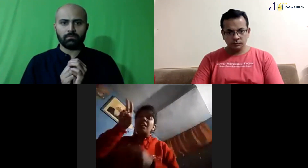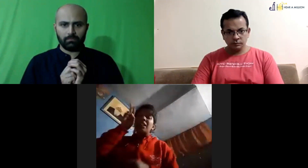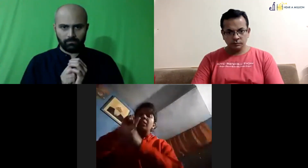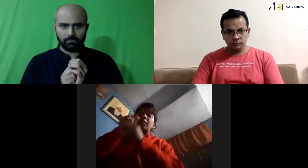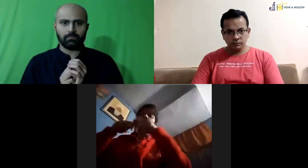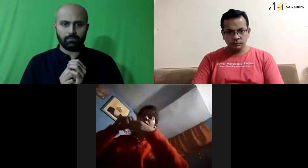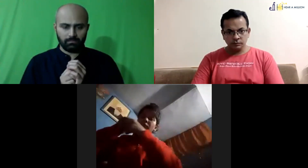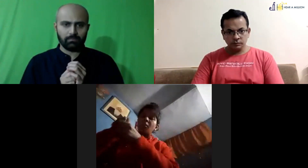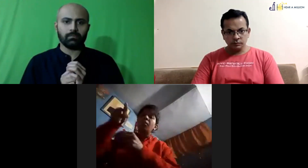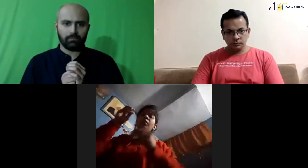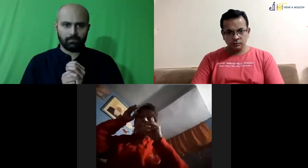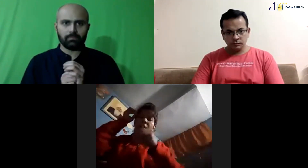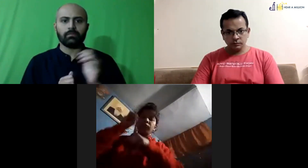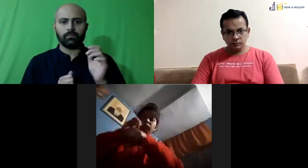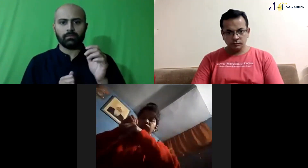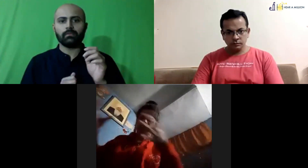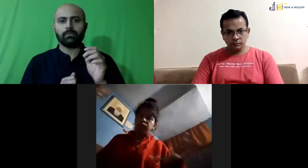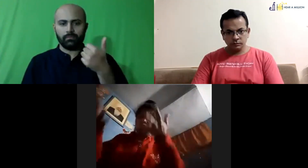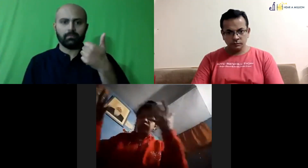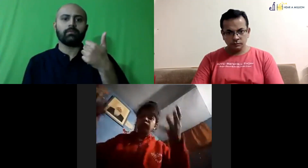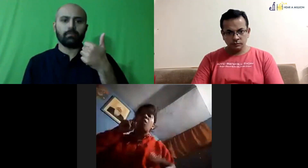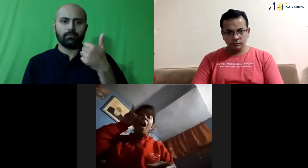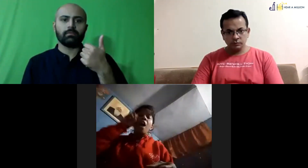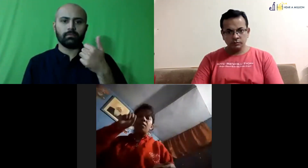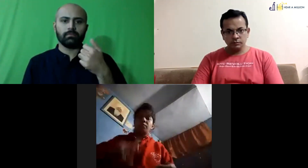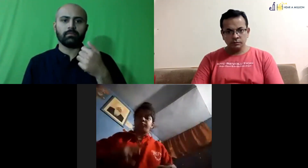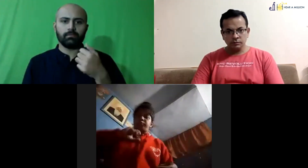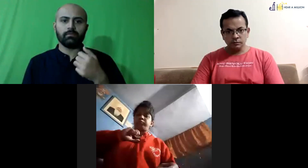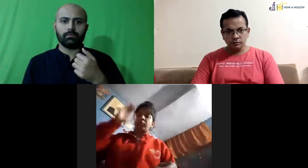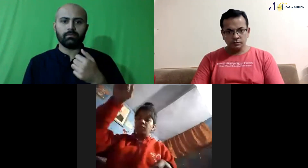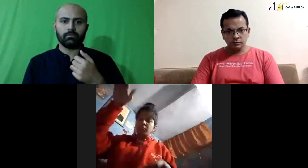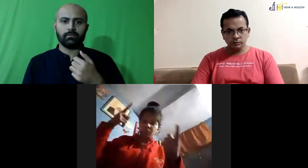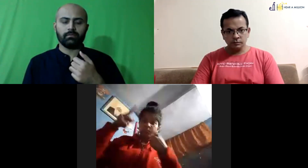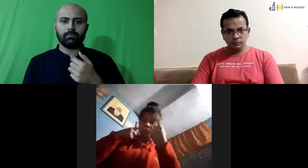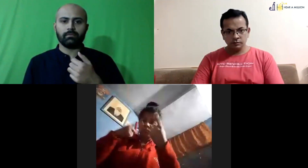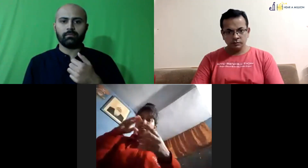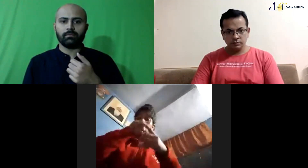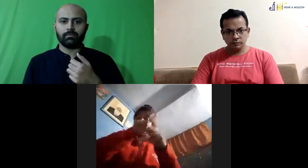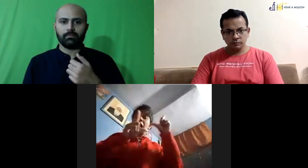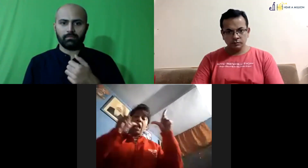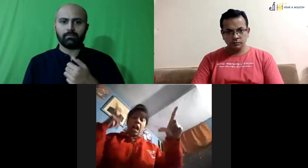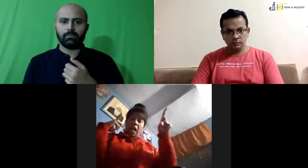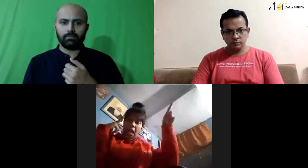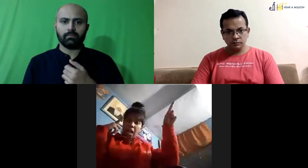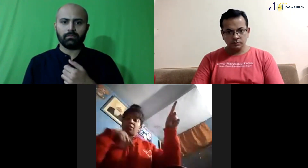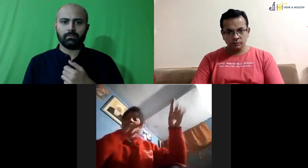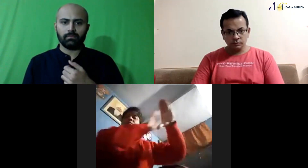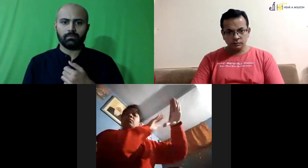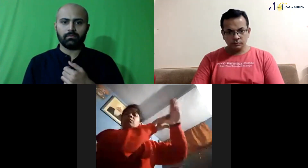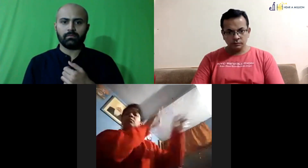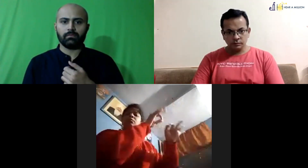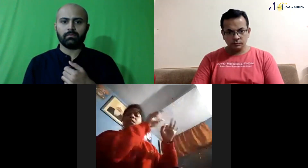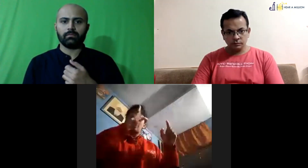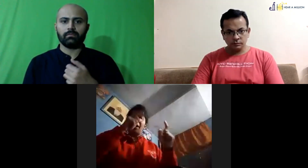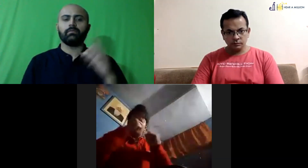the 360-degree view. I do get the things that we would like to encourage other people to discuss with them